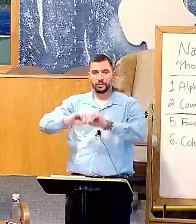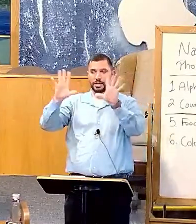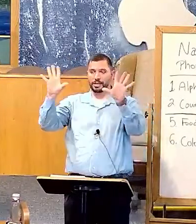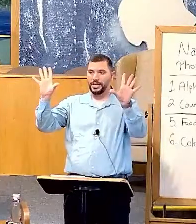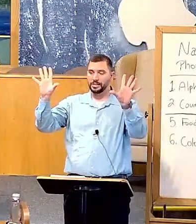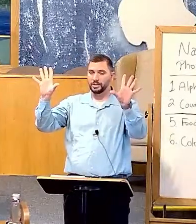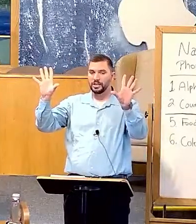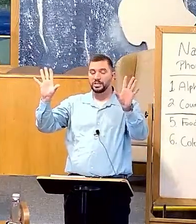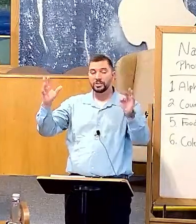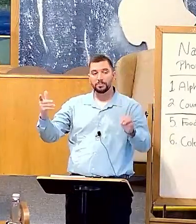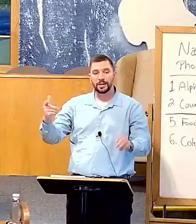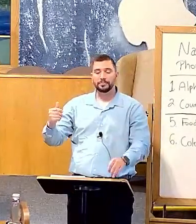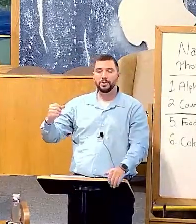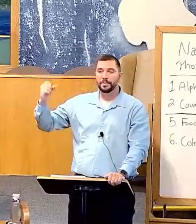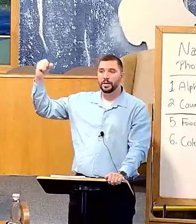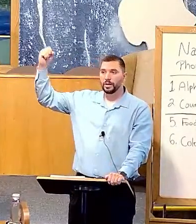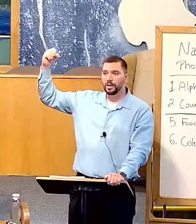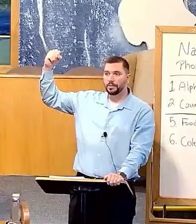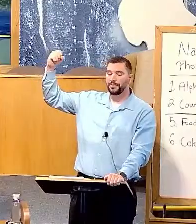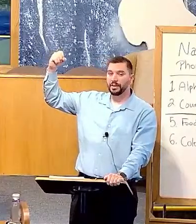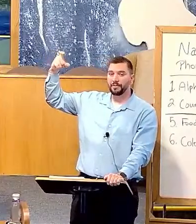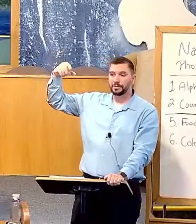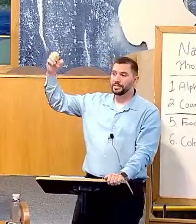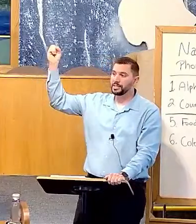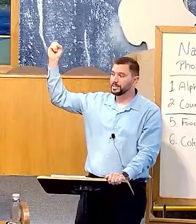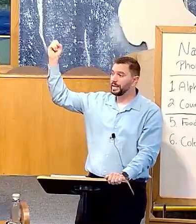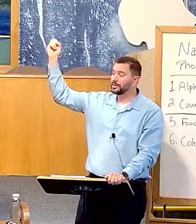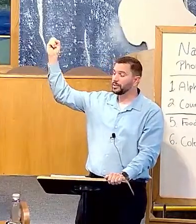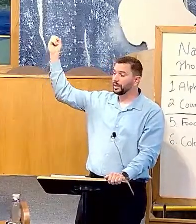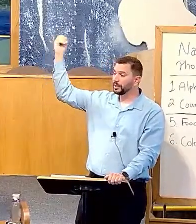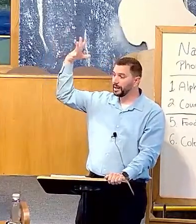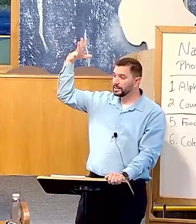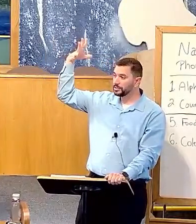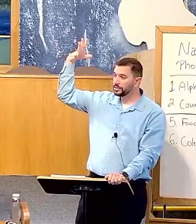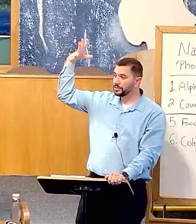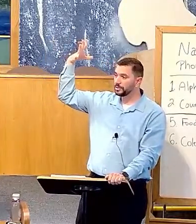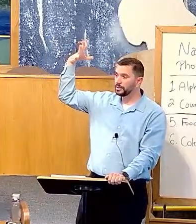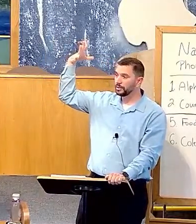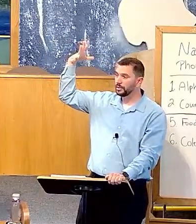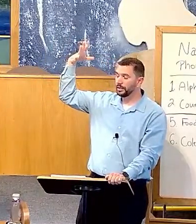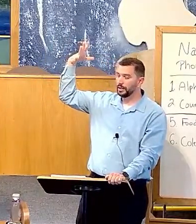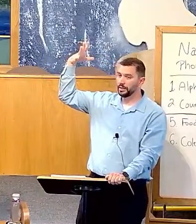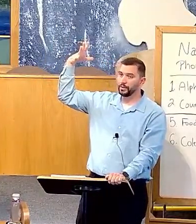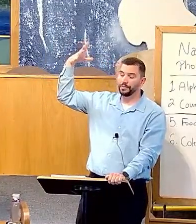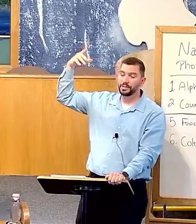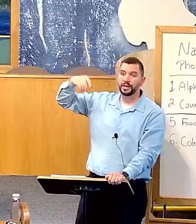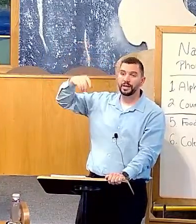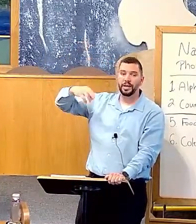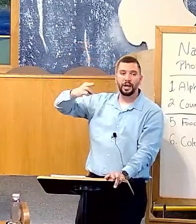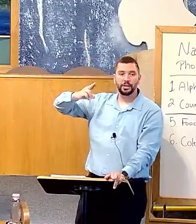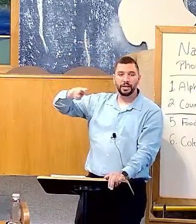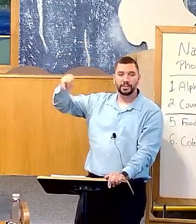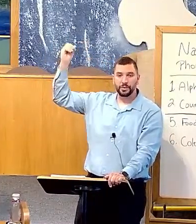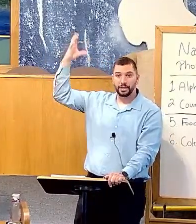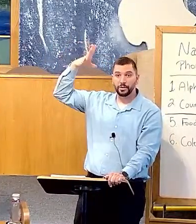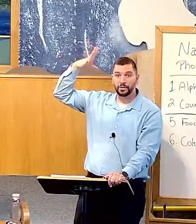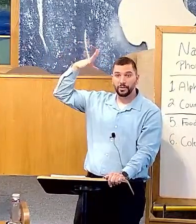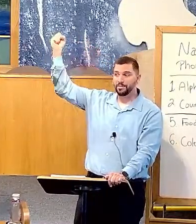that. Sometimes if a deaf person says, hey, turn on the lights, and then, or if they say, hey, the lights are ready to go off,